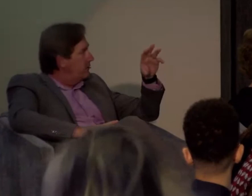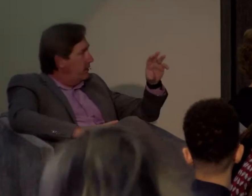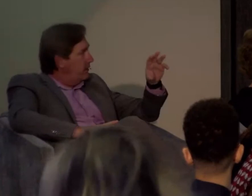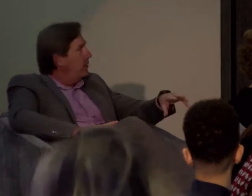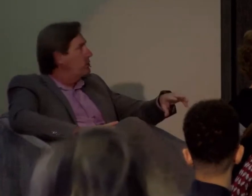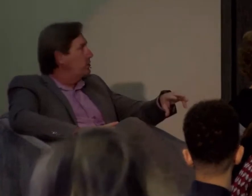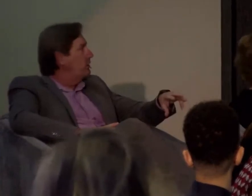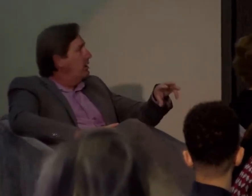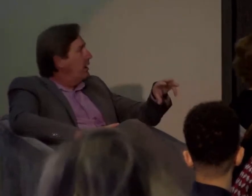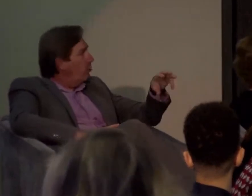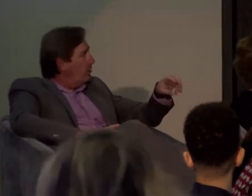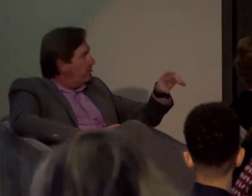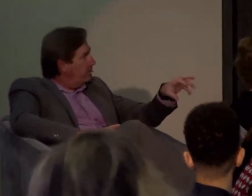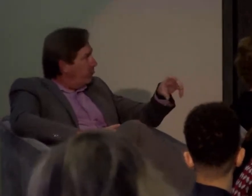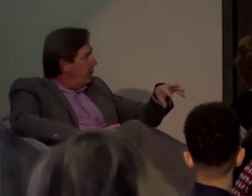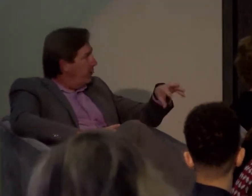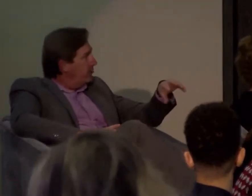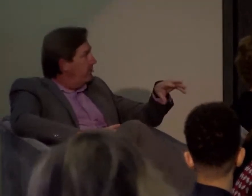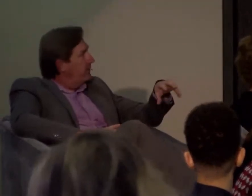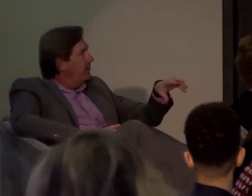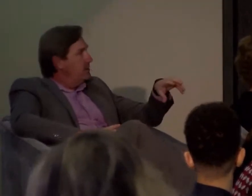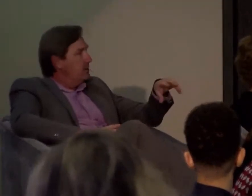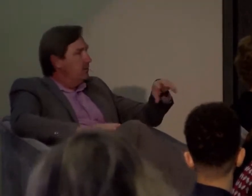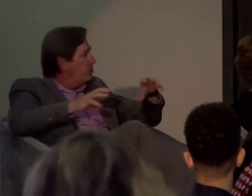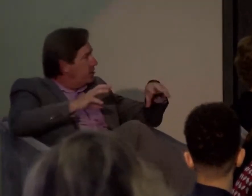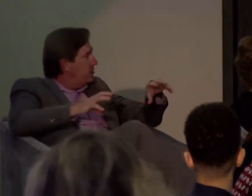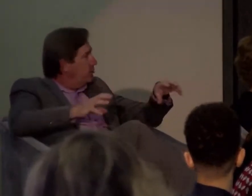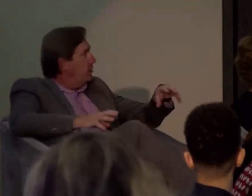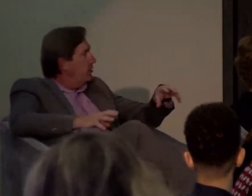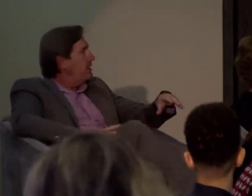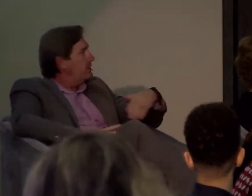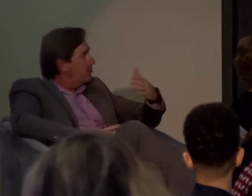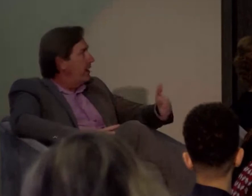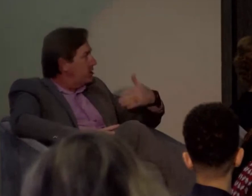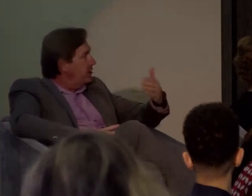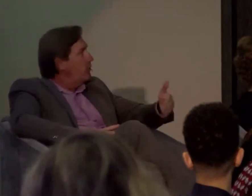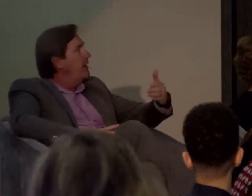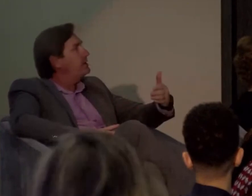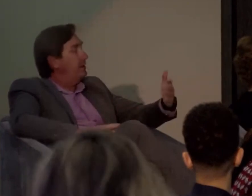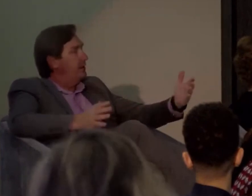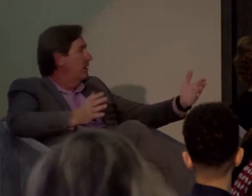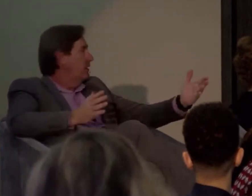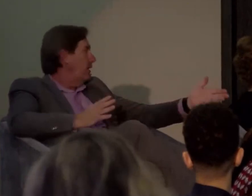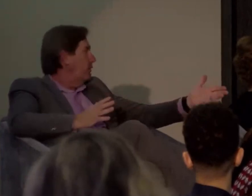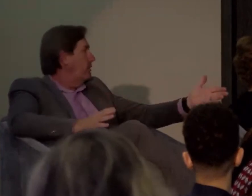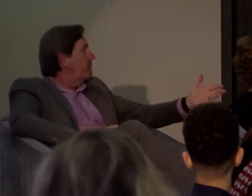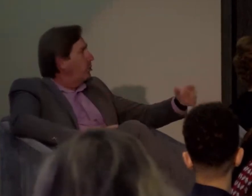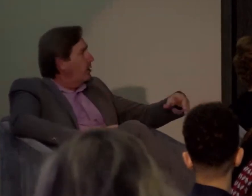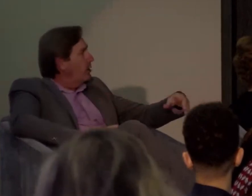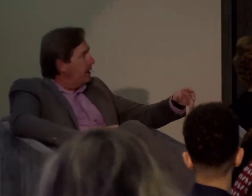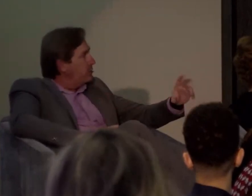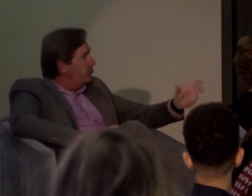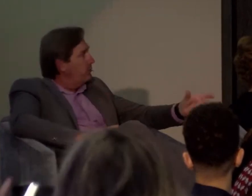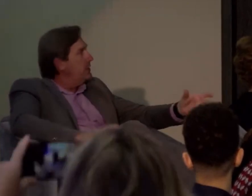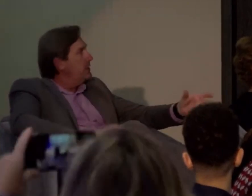it's agricultural, and what are the sort of support structures to put in place so that we actually grow that. And then I agree with the